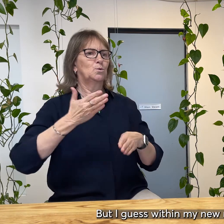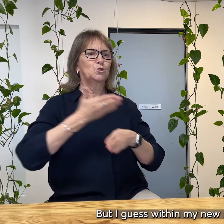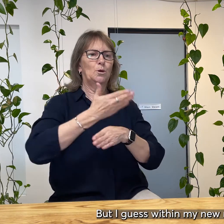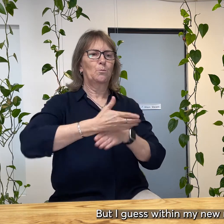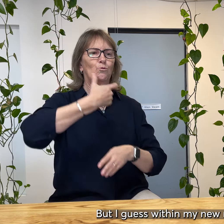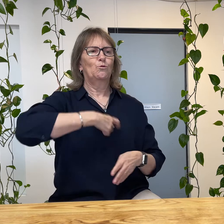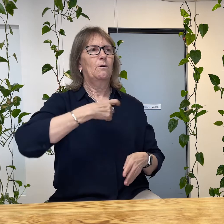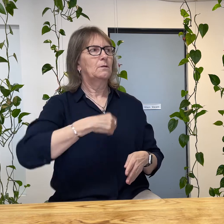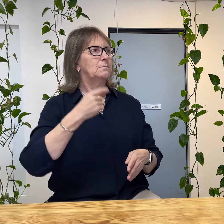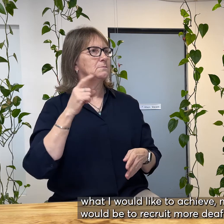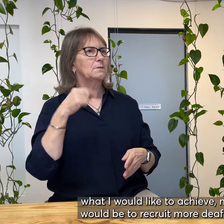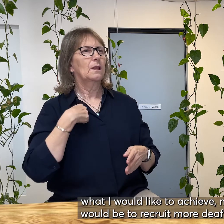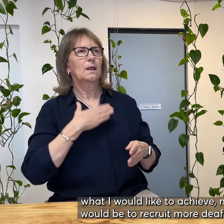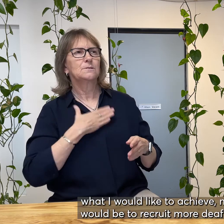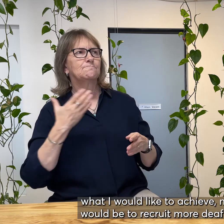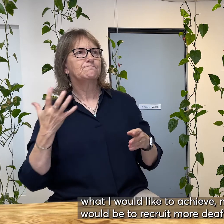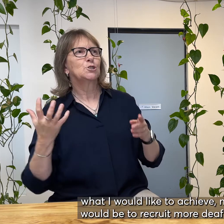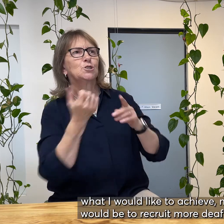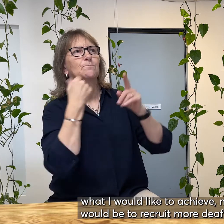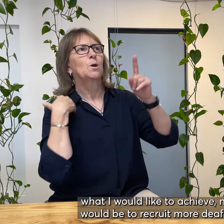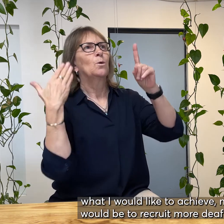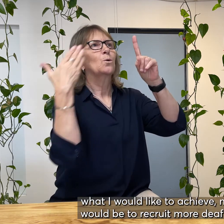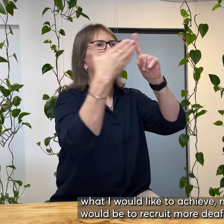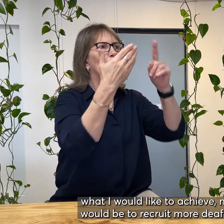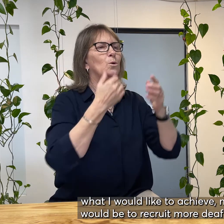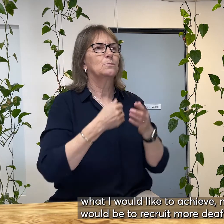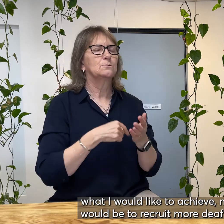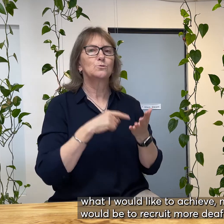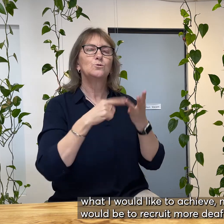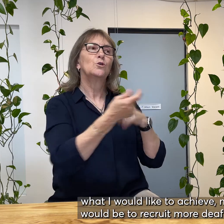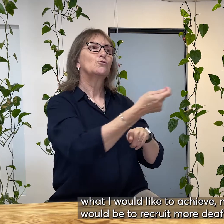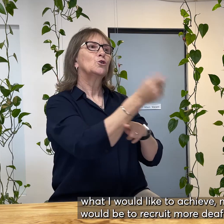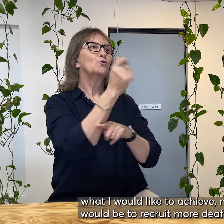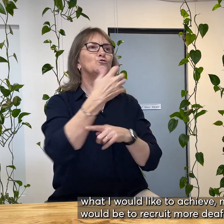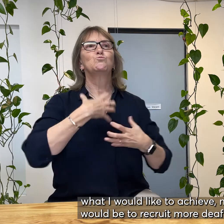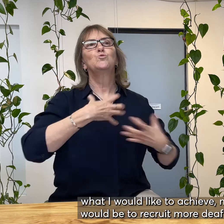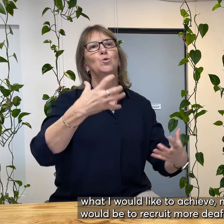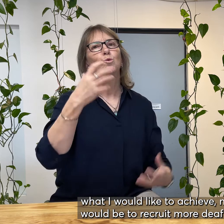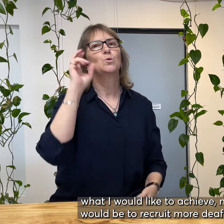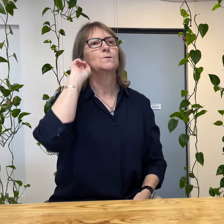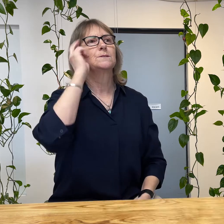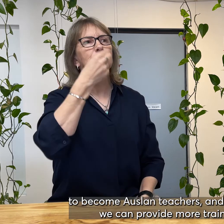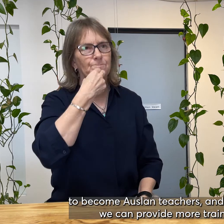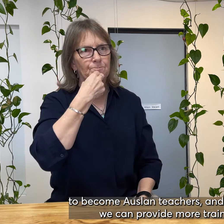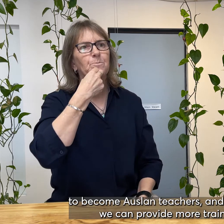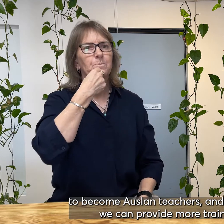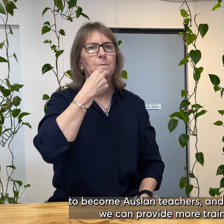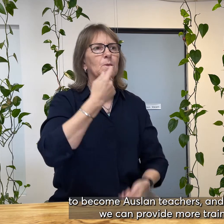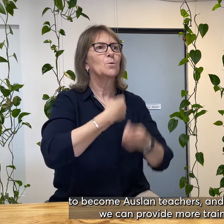within my new job role, what I would like to achieve as my goal would be to recruit more deaf people to become